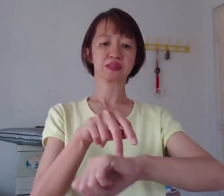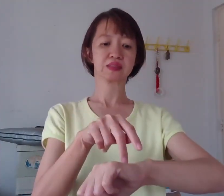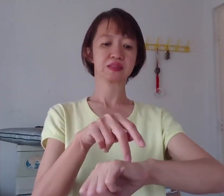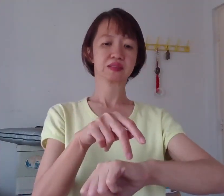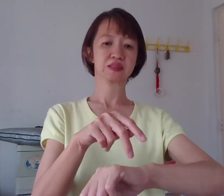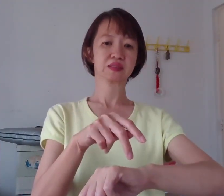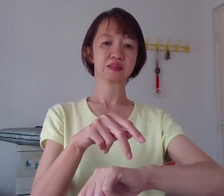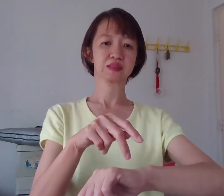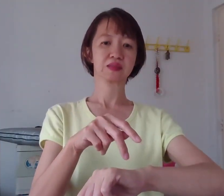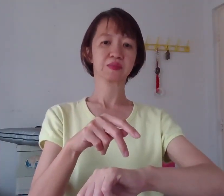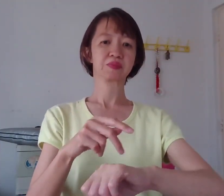Philippines,